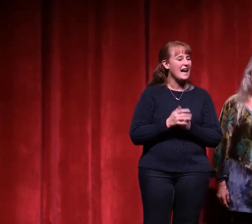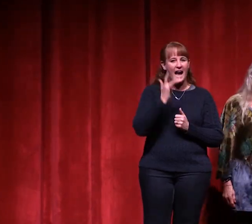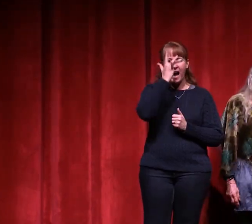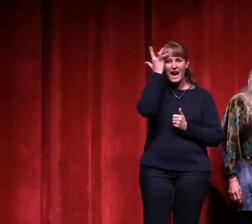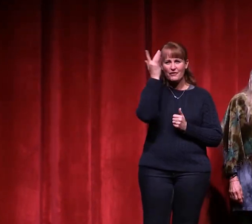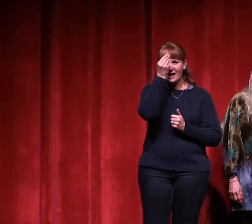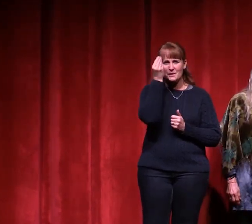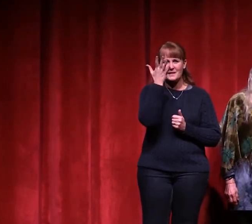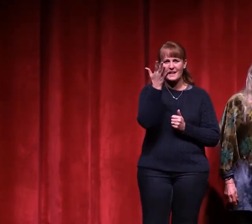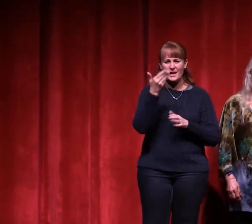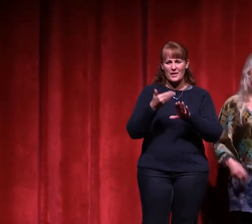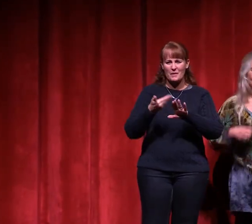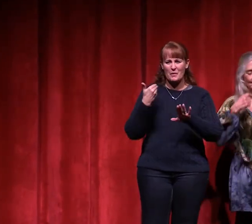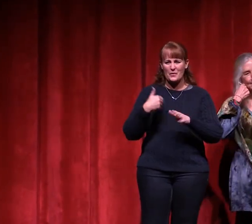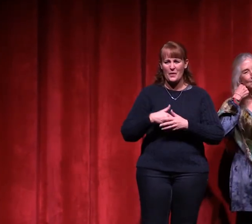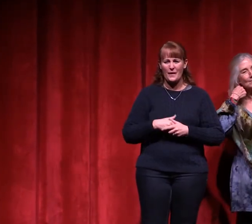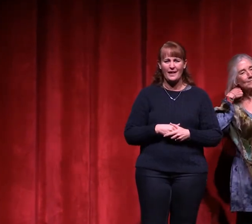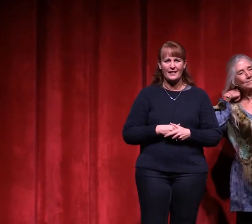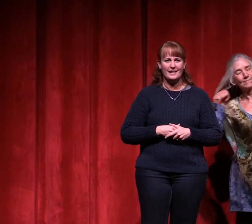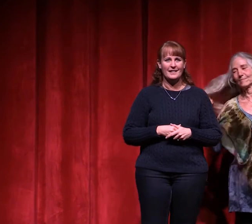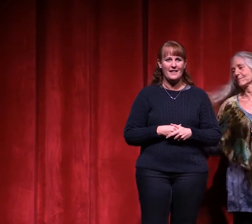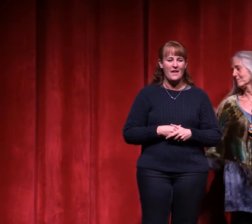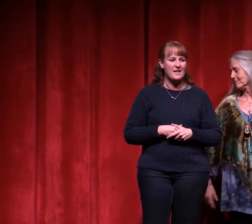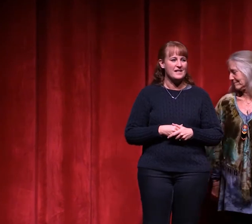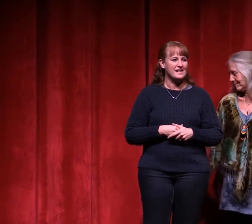Forgot to say that earlier.